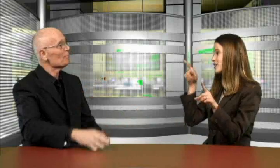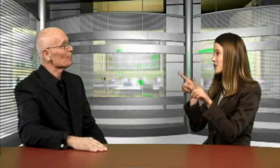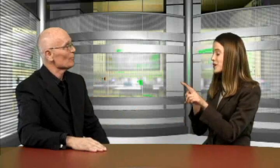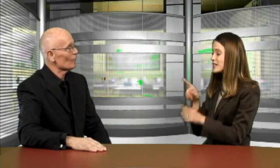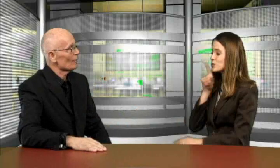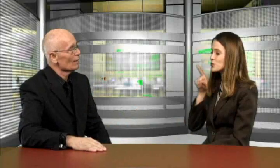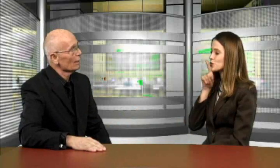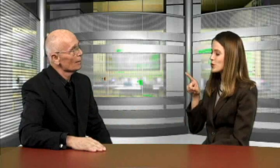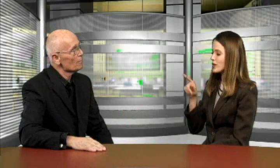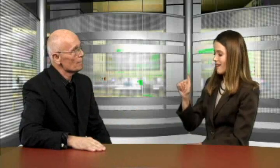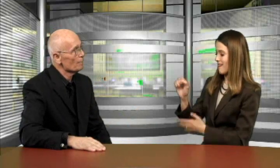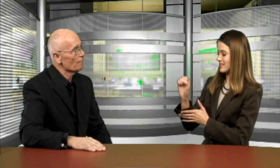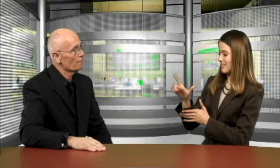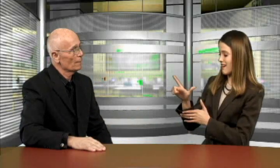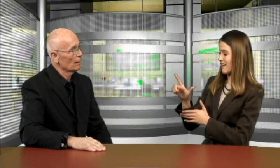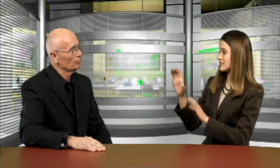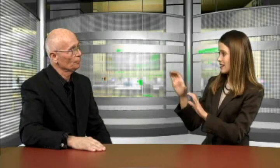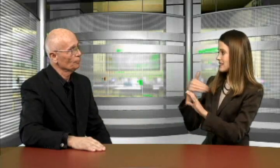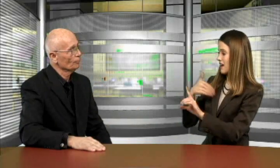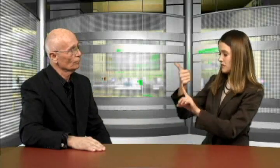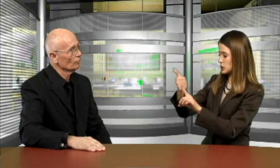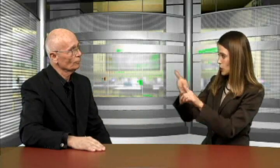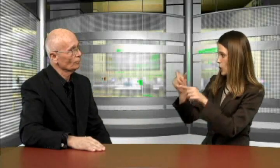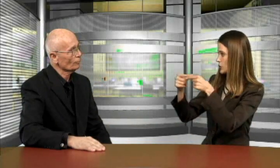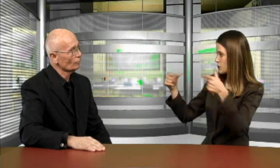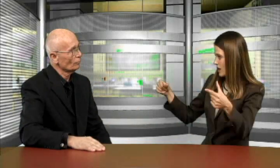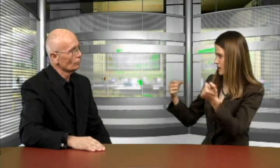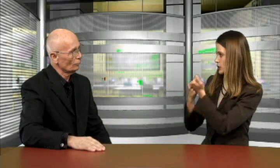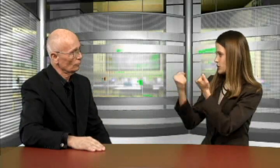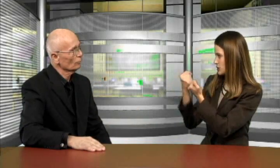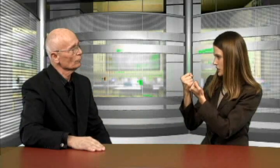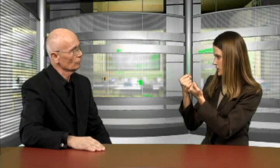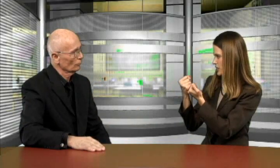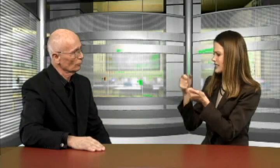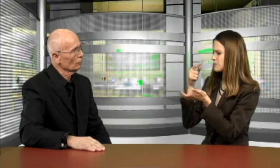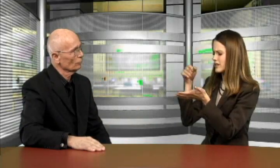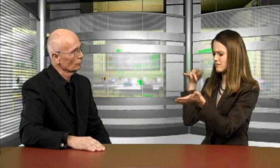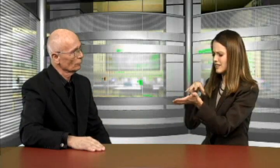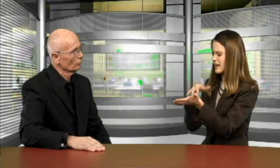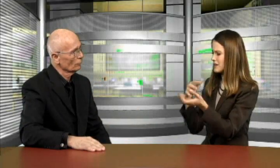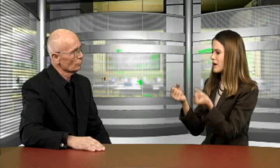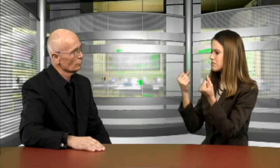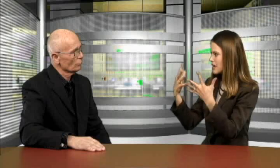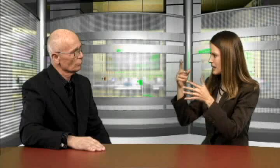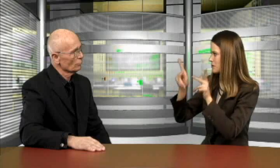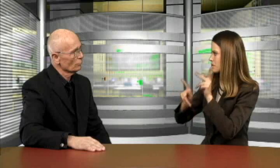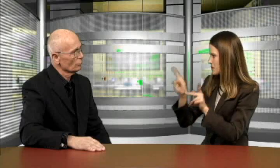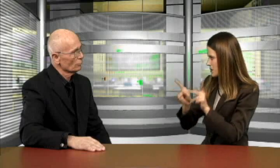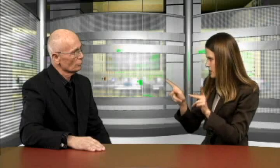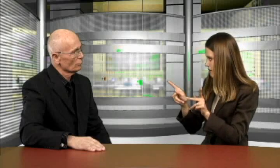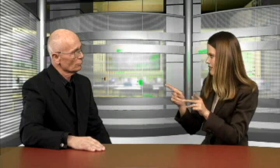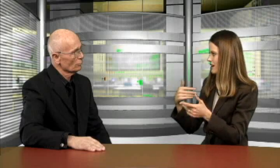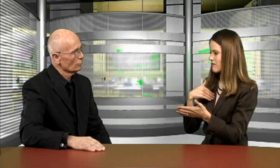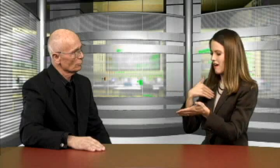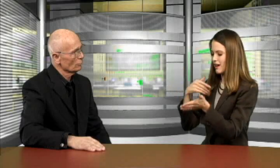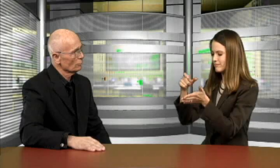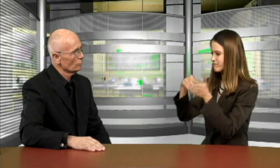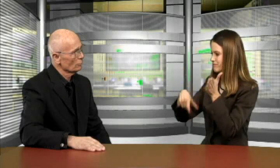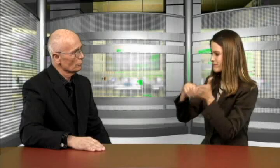ASL? Well, I agree. But ASL has its own grammatical structure. It